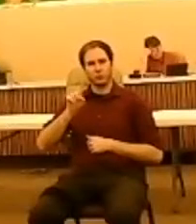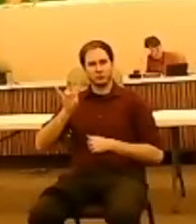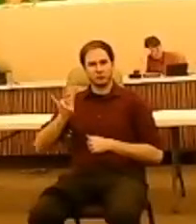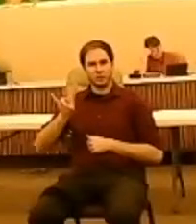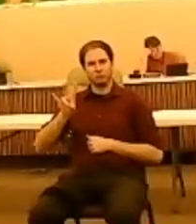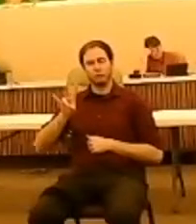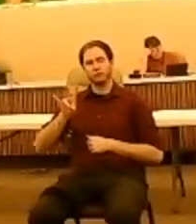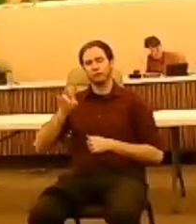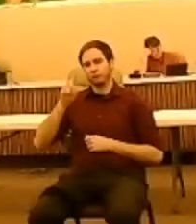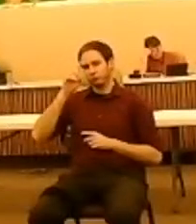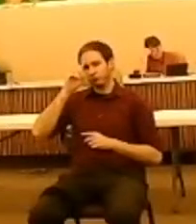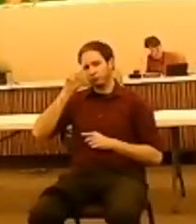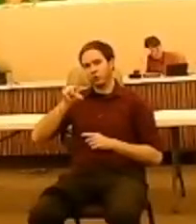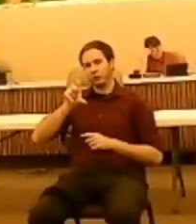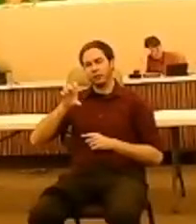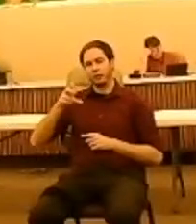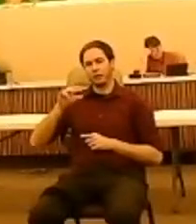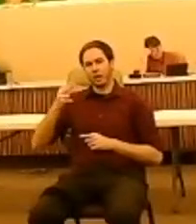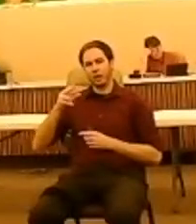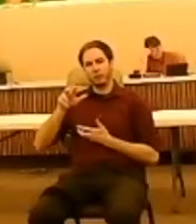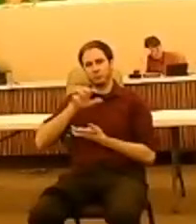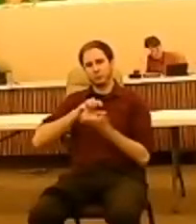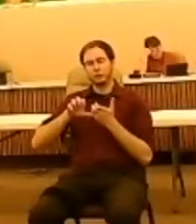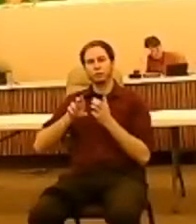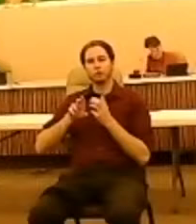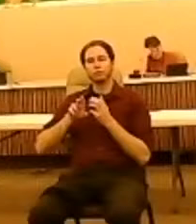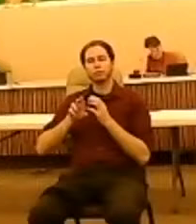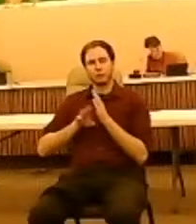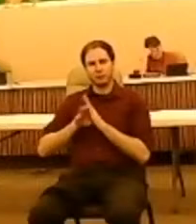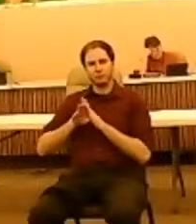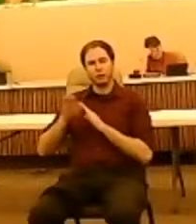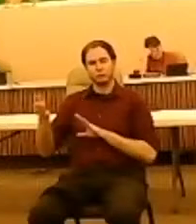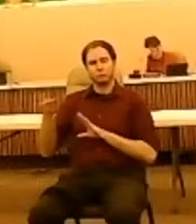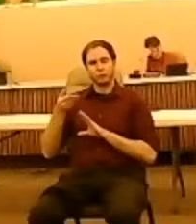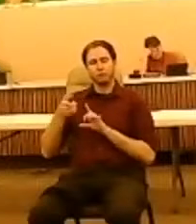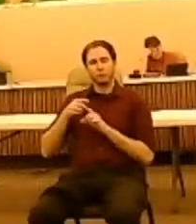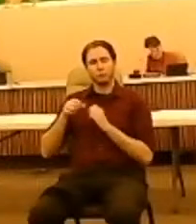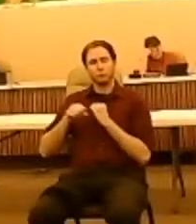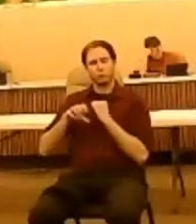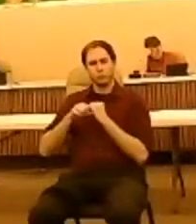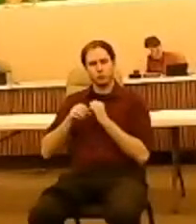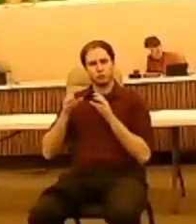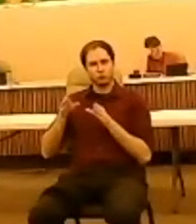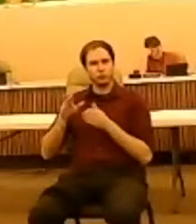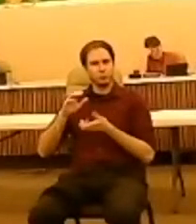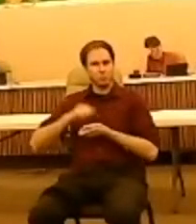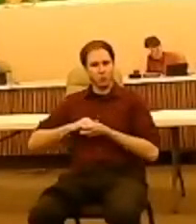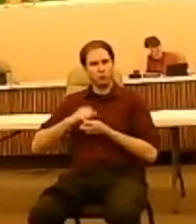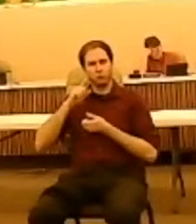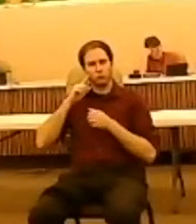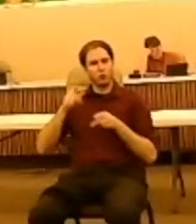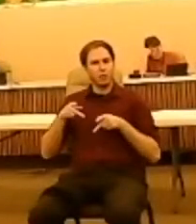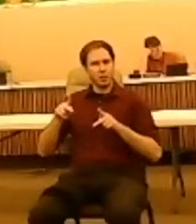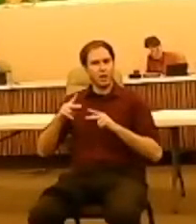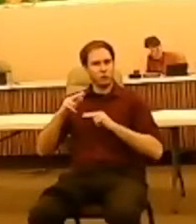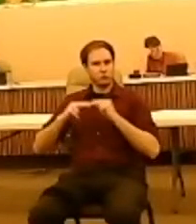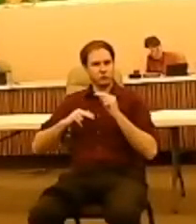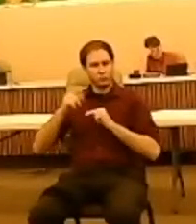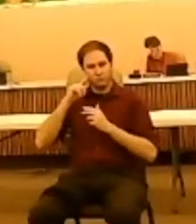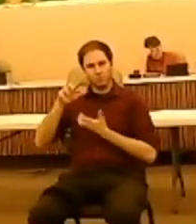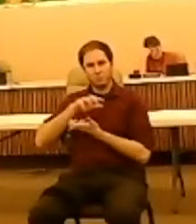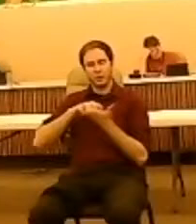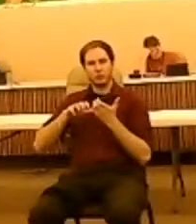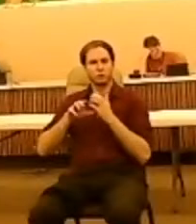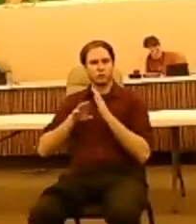2021-017 for the Lehigh mixed-use development submitted by Commercial Street Partners to allow the construction of a